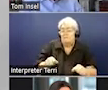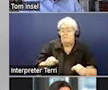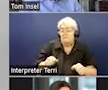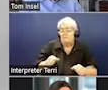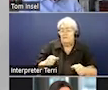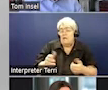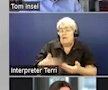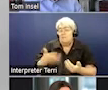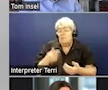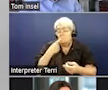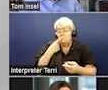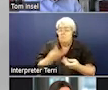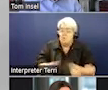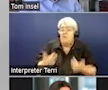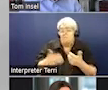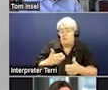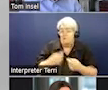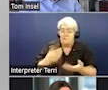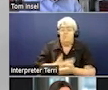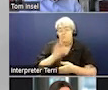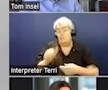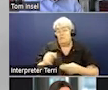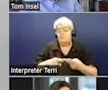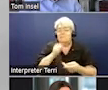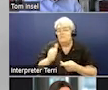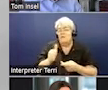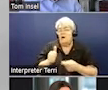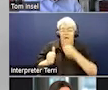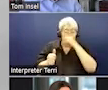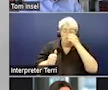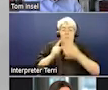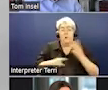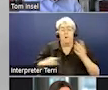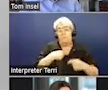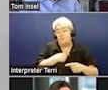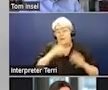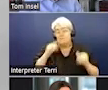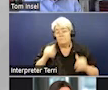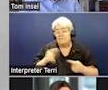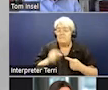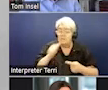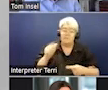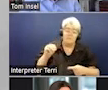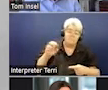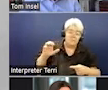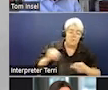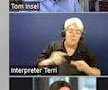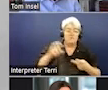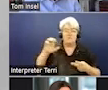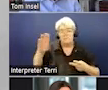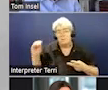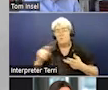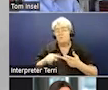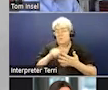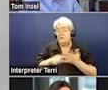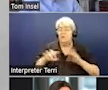solve problems in new ways. And it's not the usual suspects. It's not just the MCOs and CBOs that have been